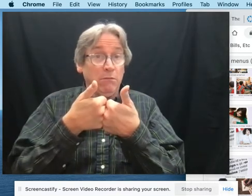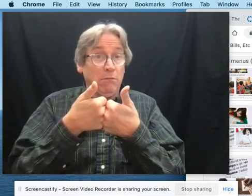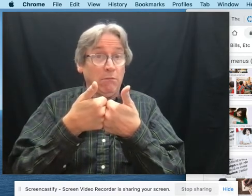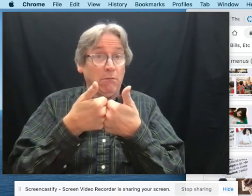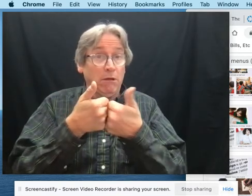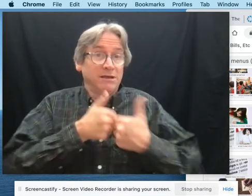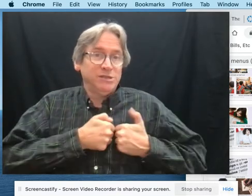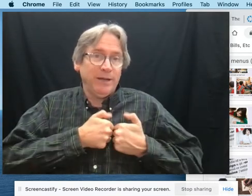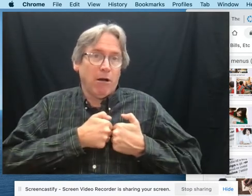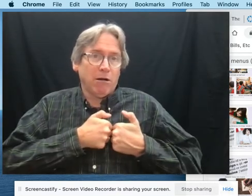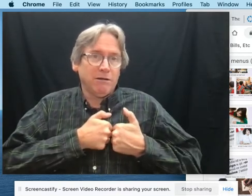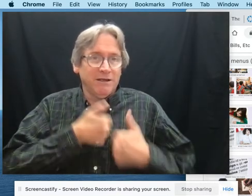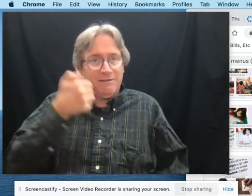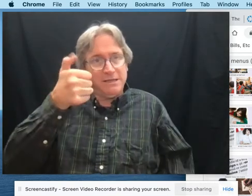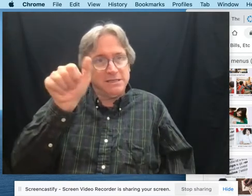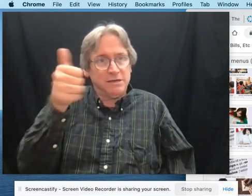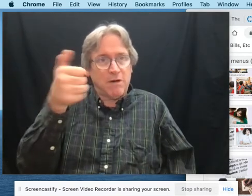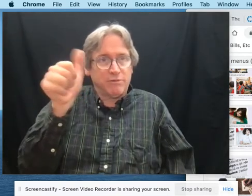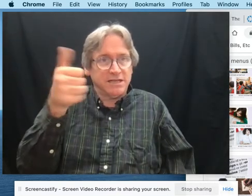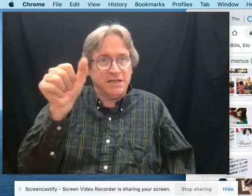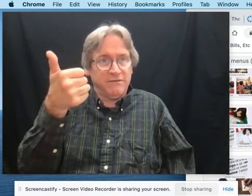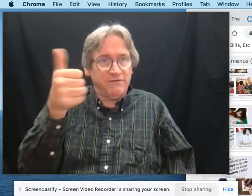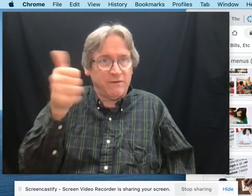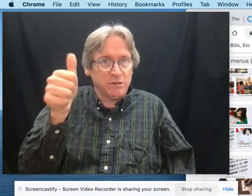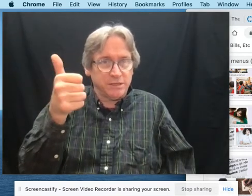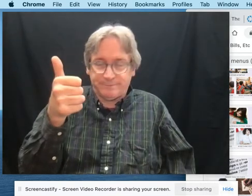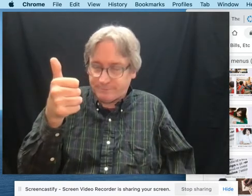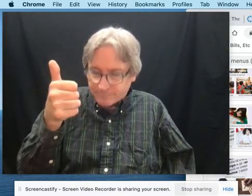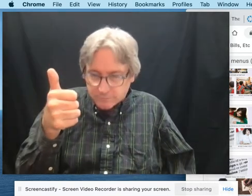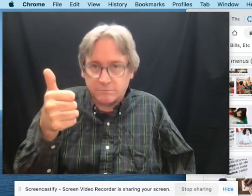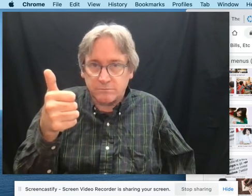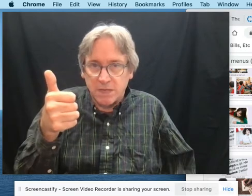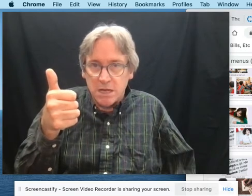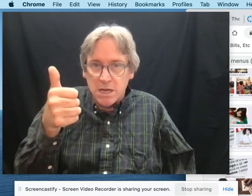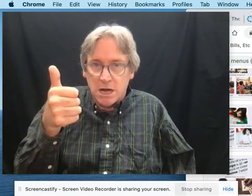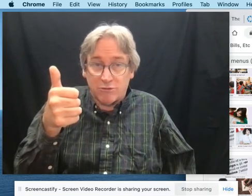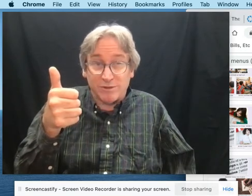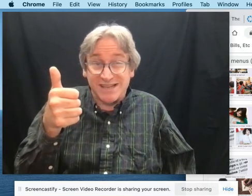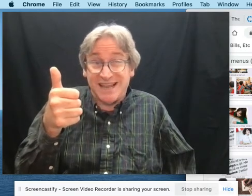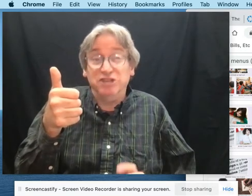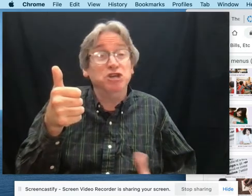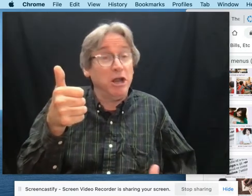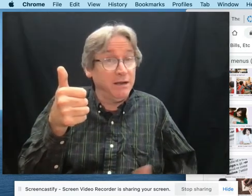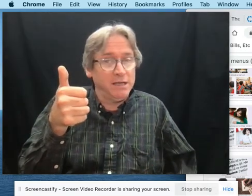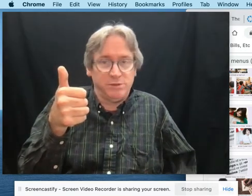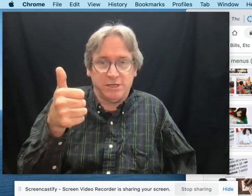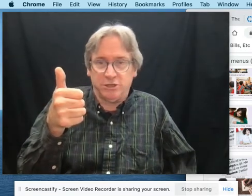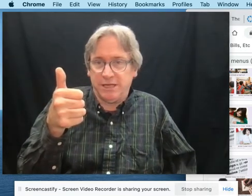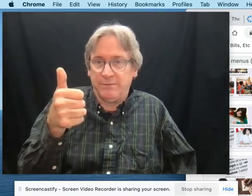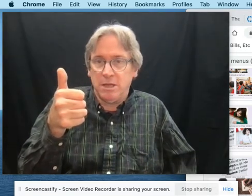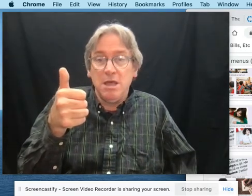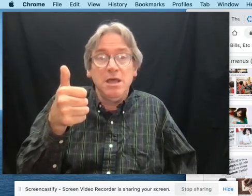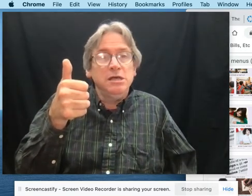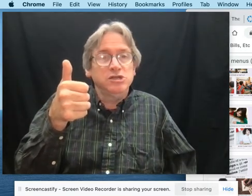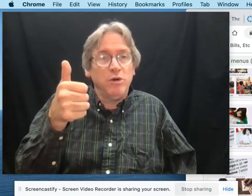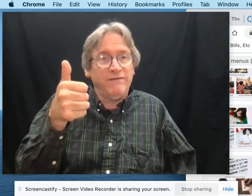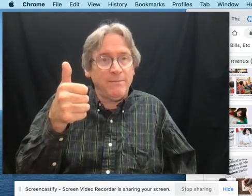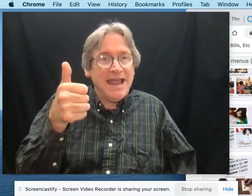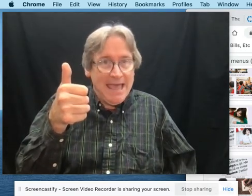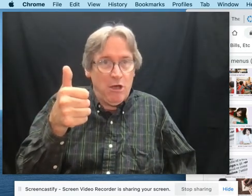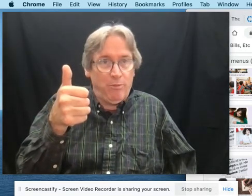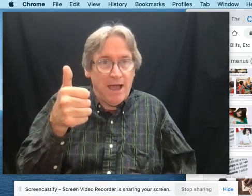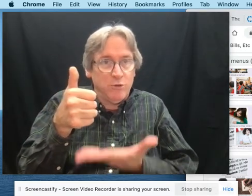Game, sweetheart, this is a representative of a person. A representation, I suppose I should say. So